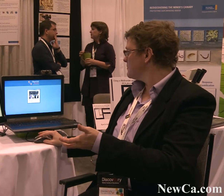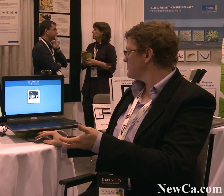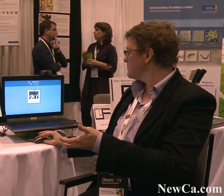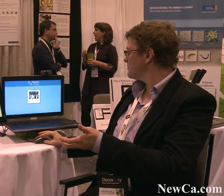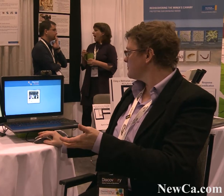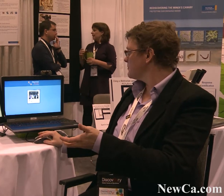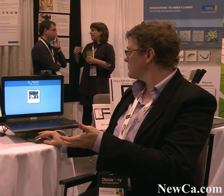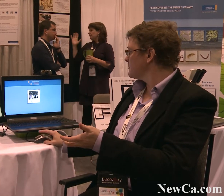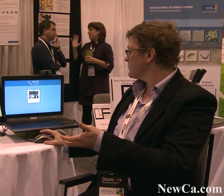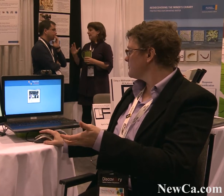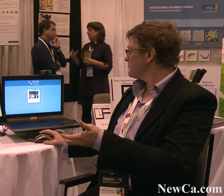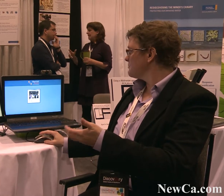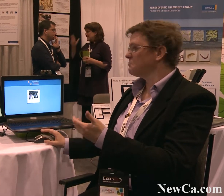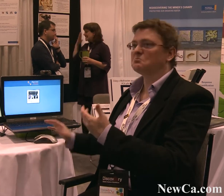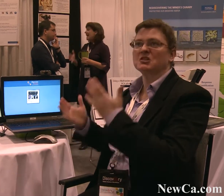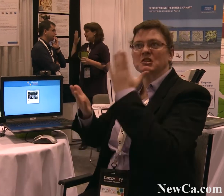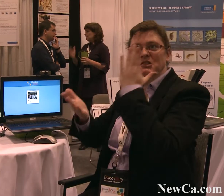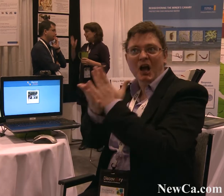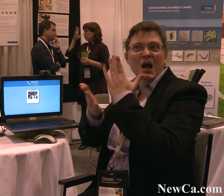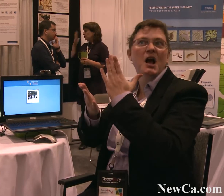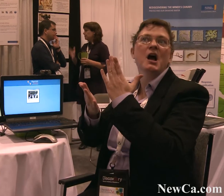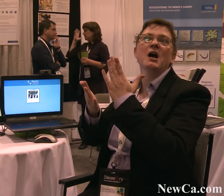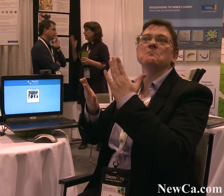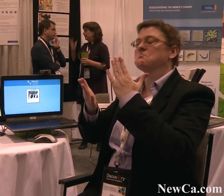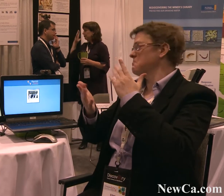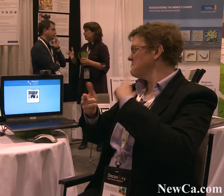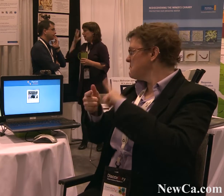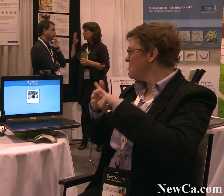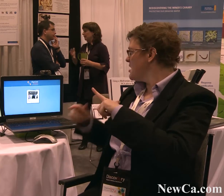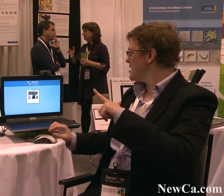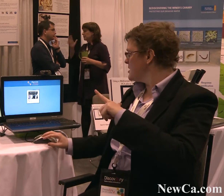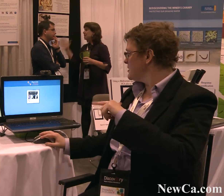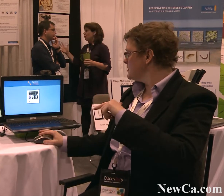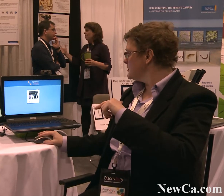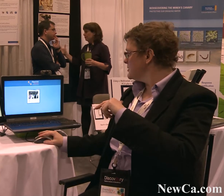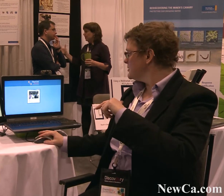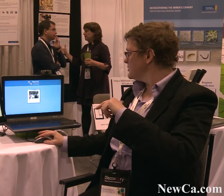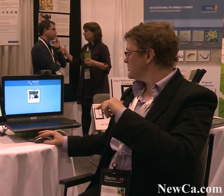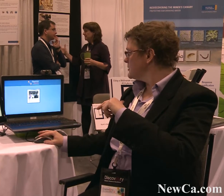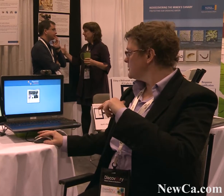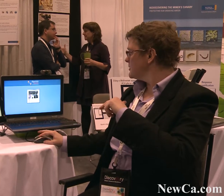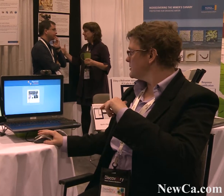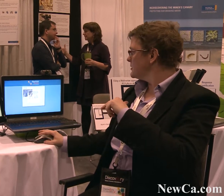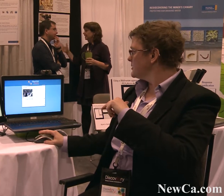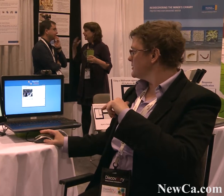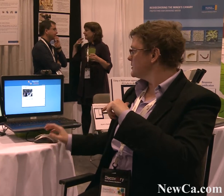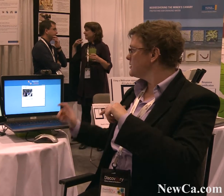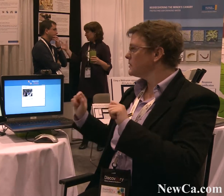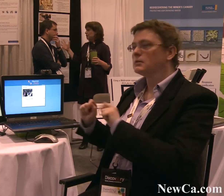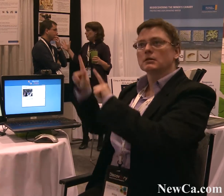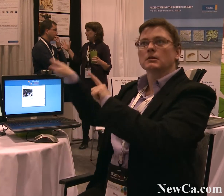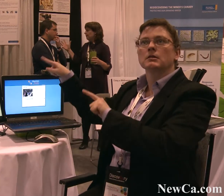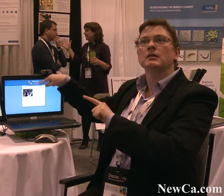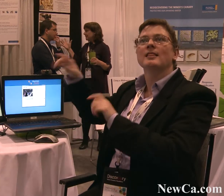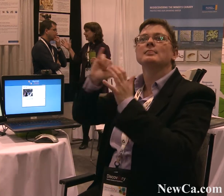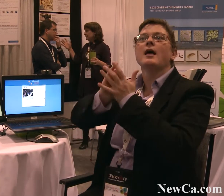website. Then I click stop at the end of my message. And then from there, it's really easy to open